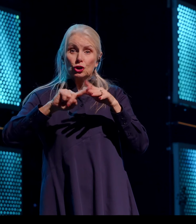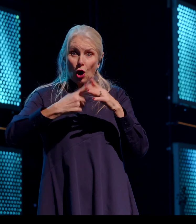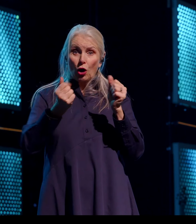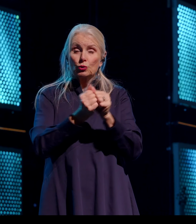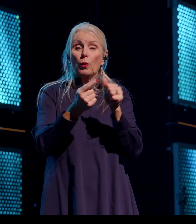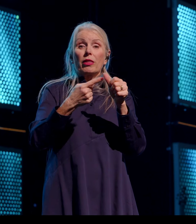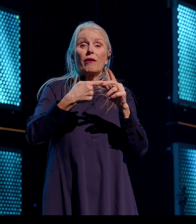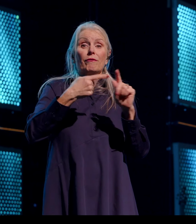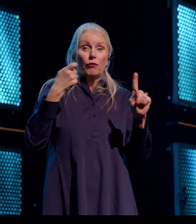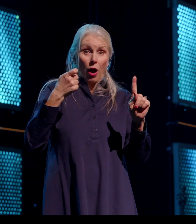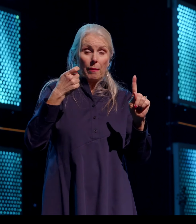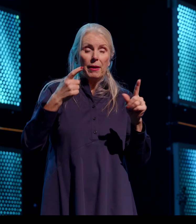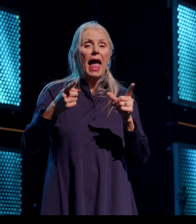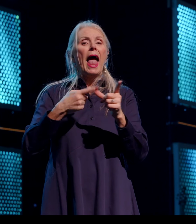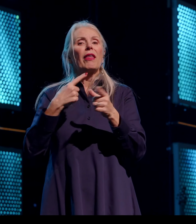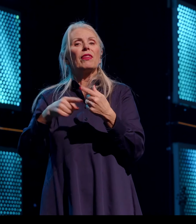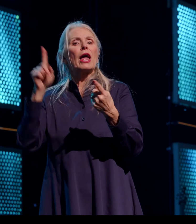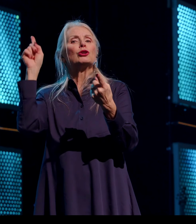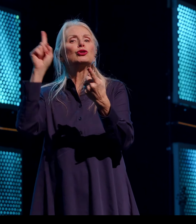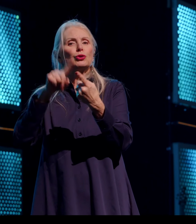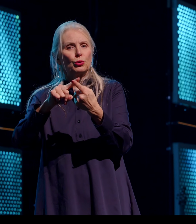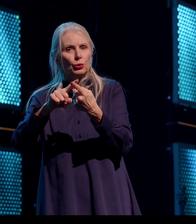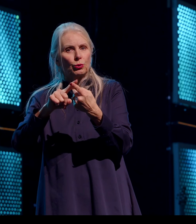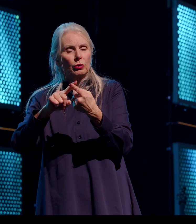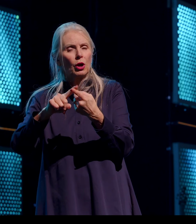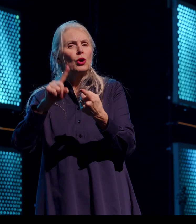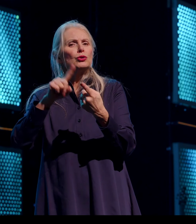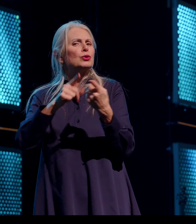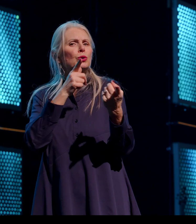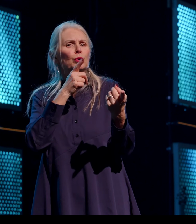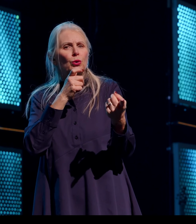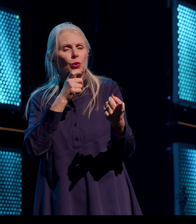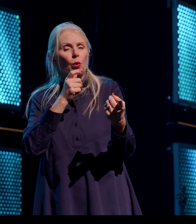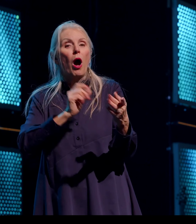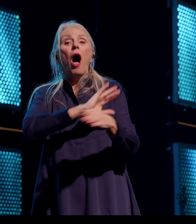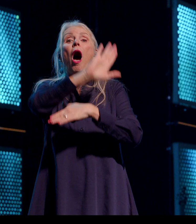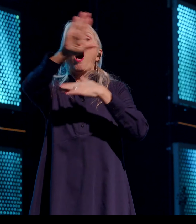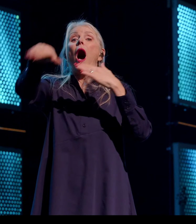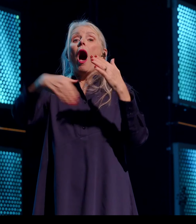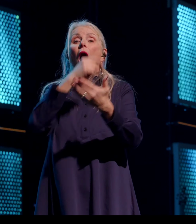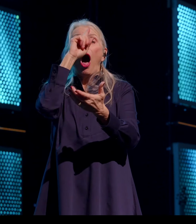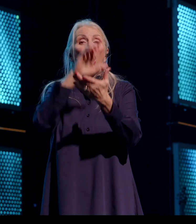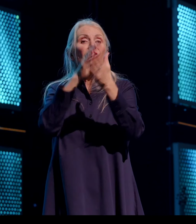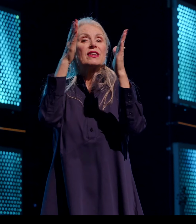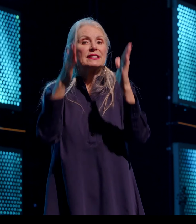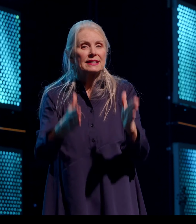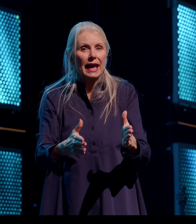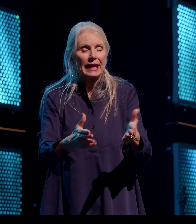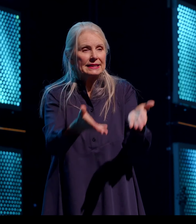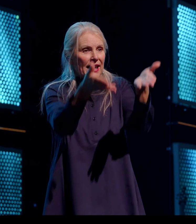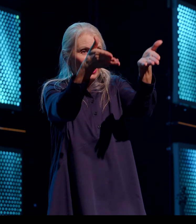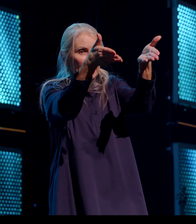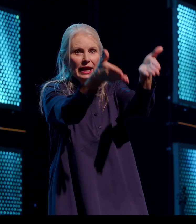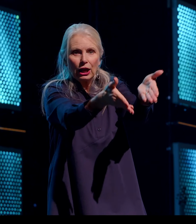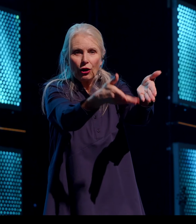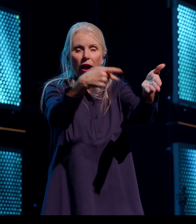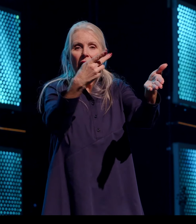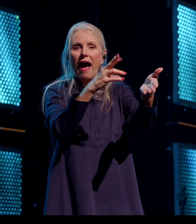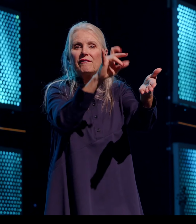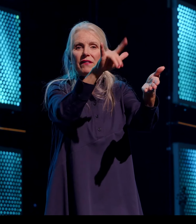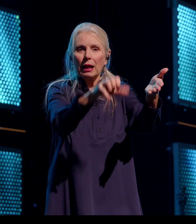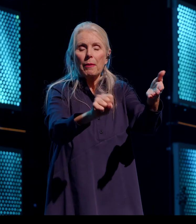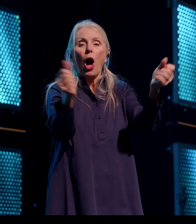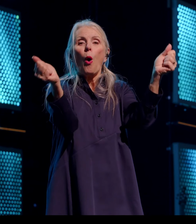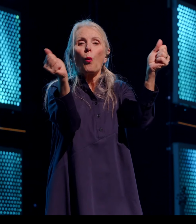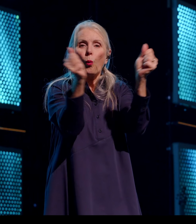it's to. He says, to all the saints in Christ Jesus who are at Philippi with the overseers